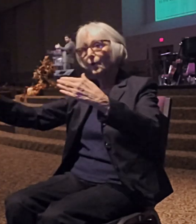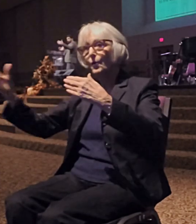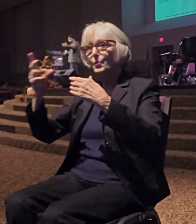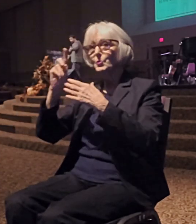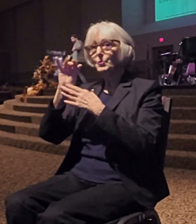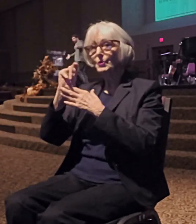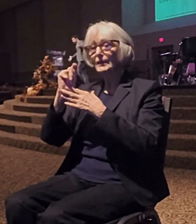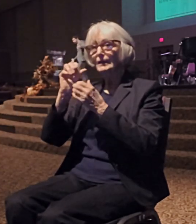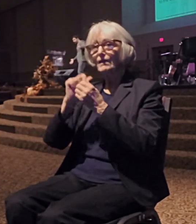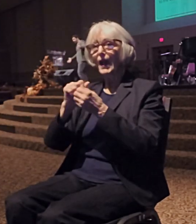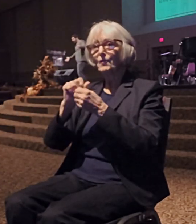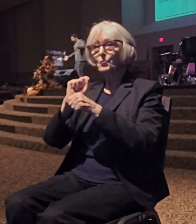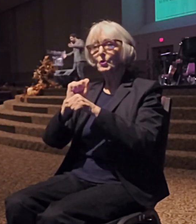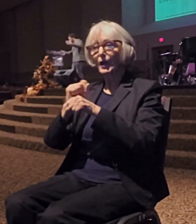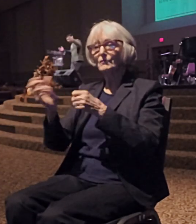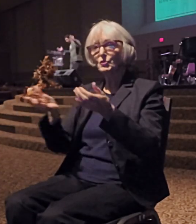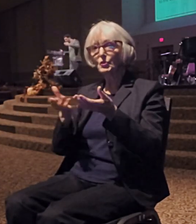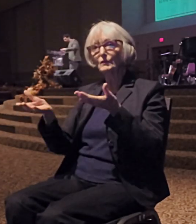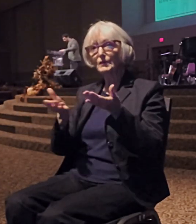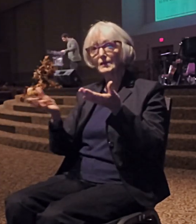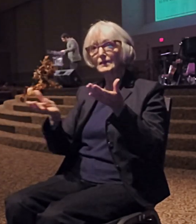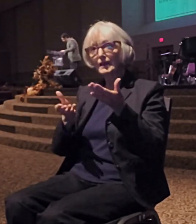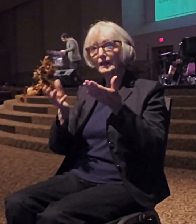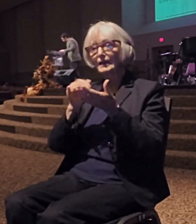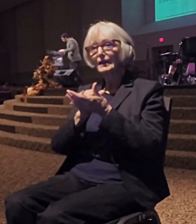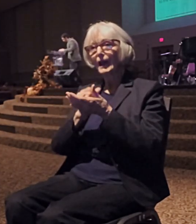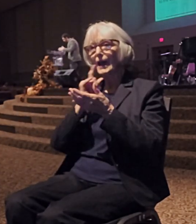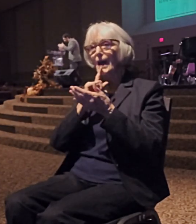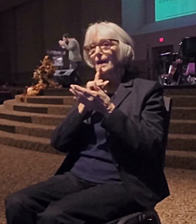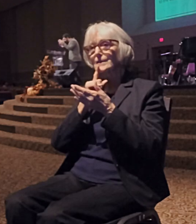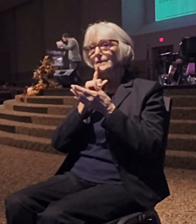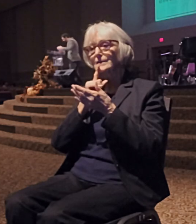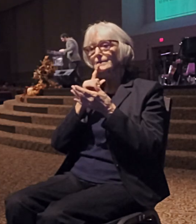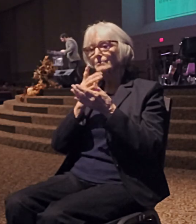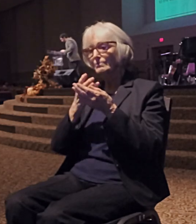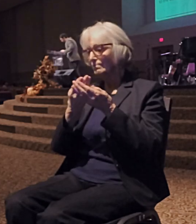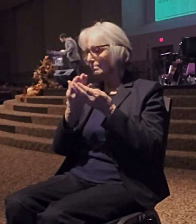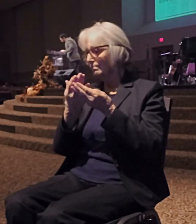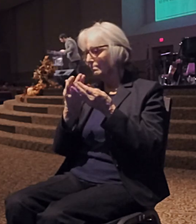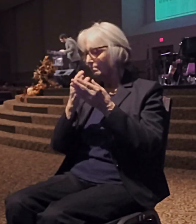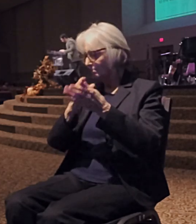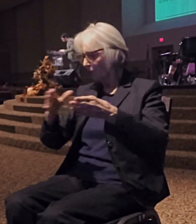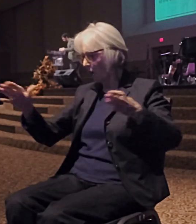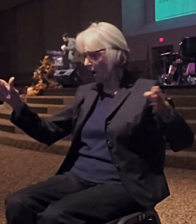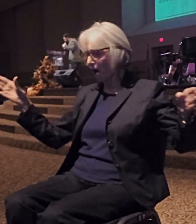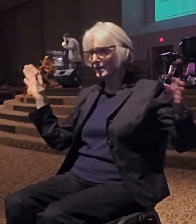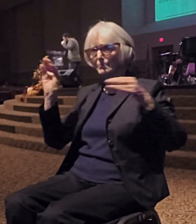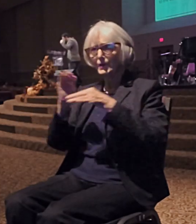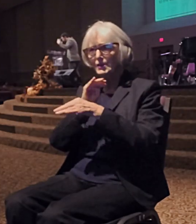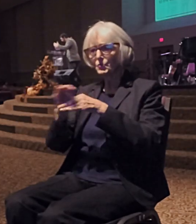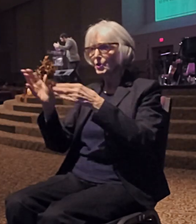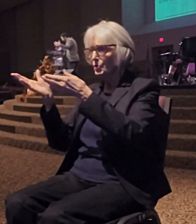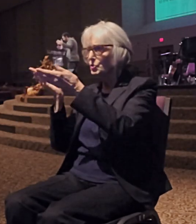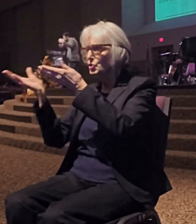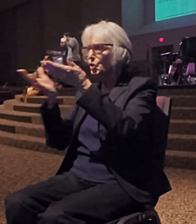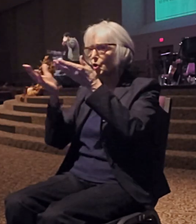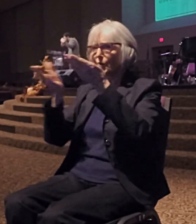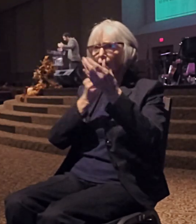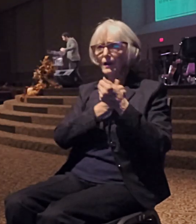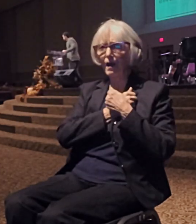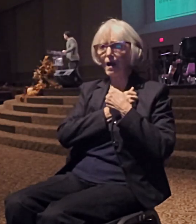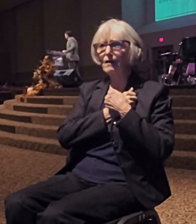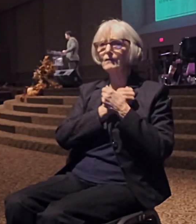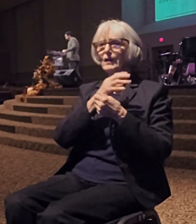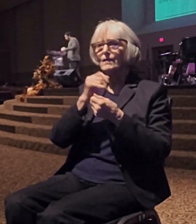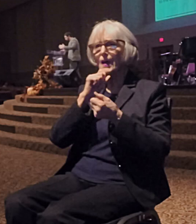The work of service, as broad as ministry could be, to go out and to serve, to to love, that